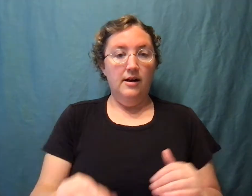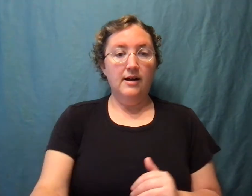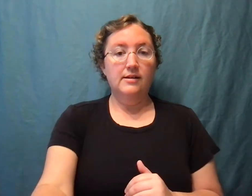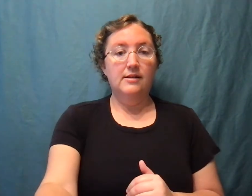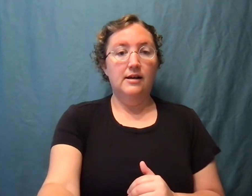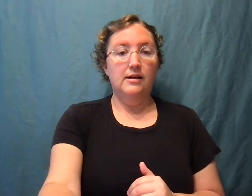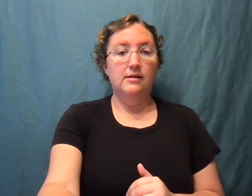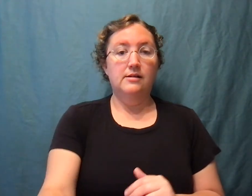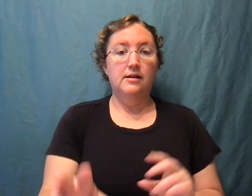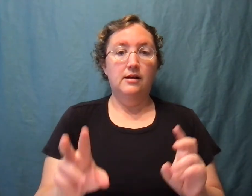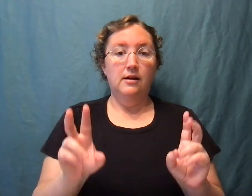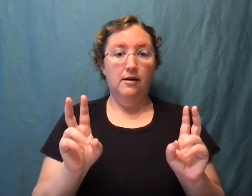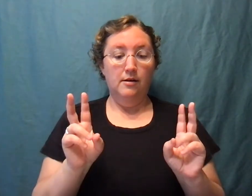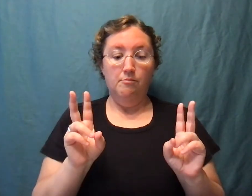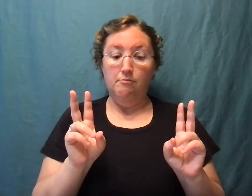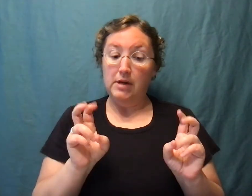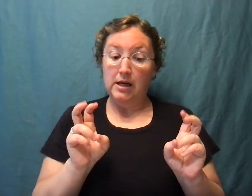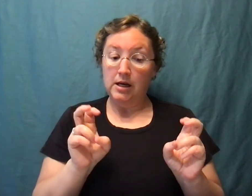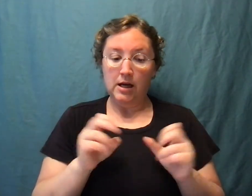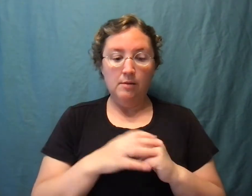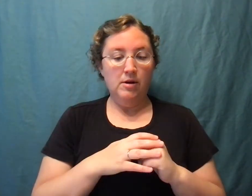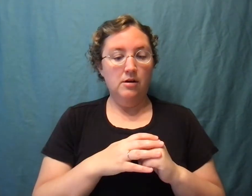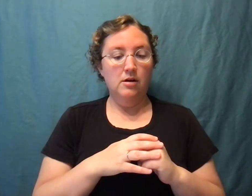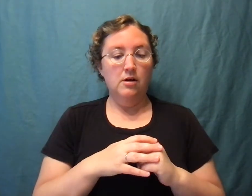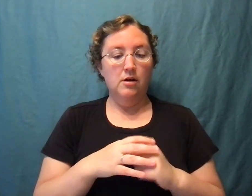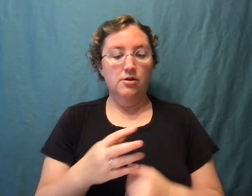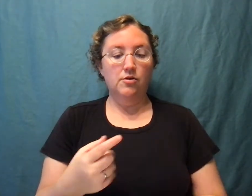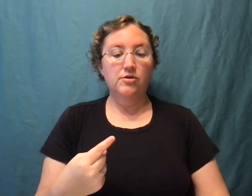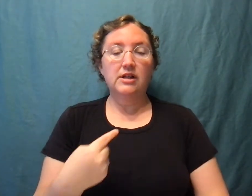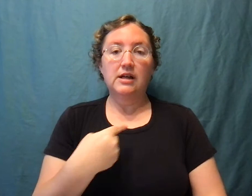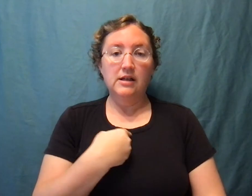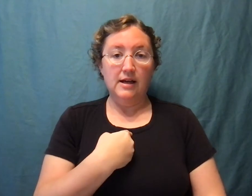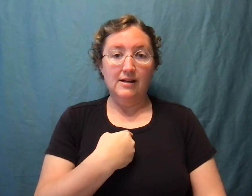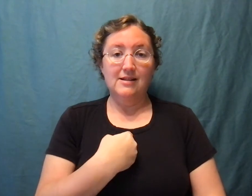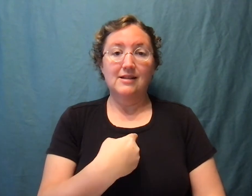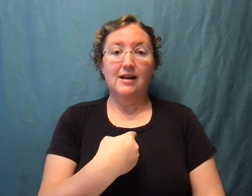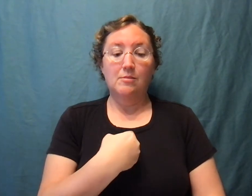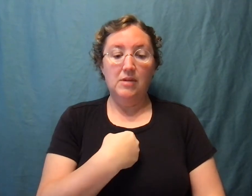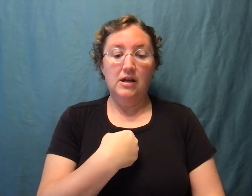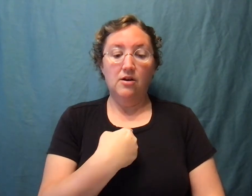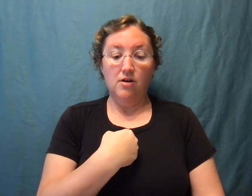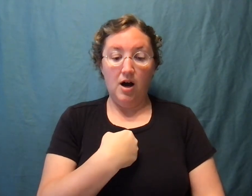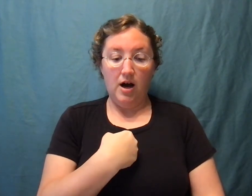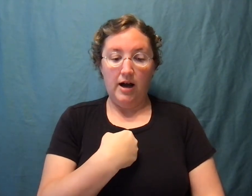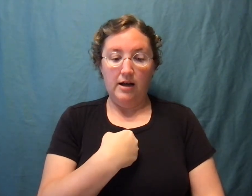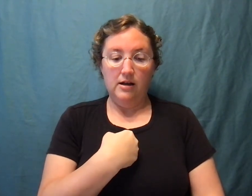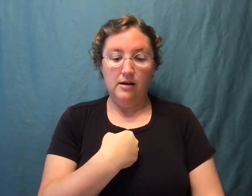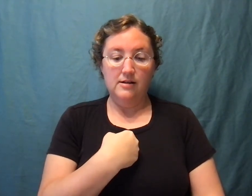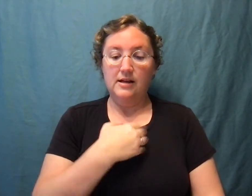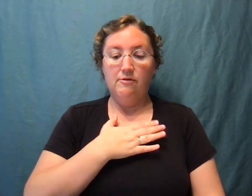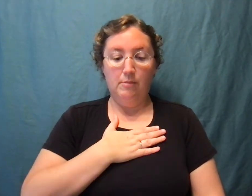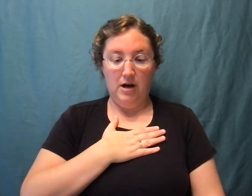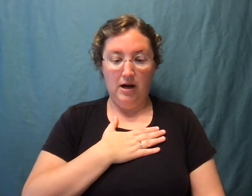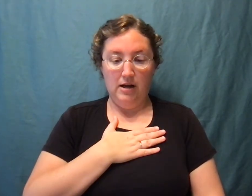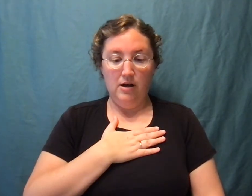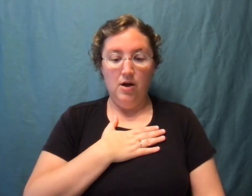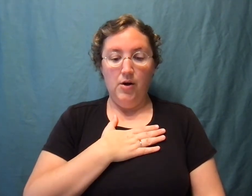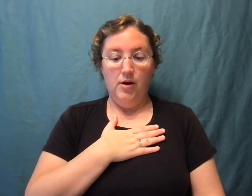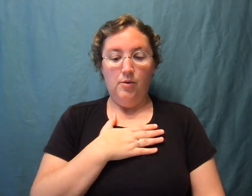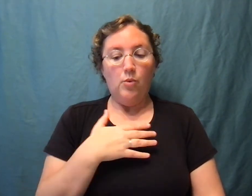Next is the me name. So using index, signing me or I instead of my when you're